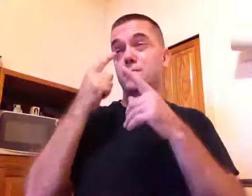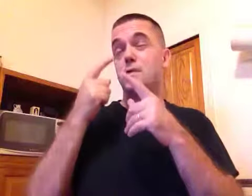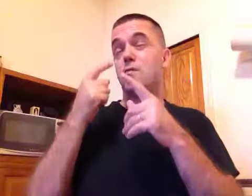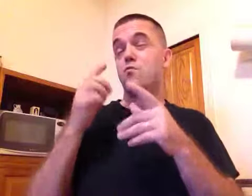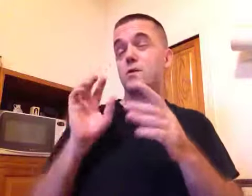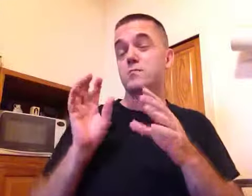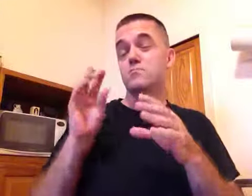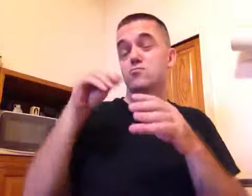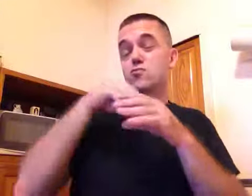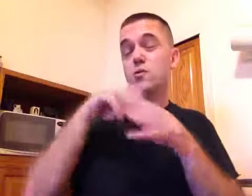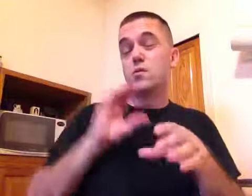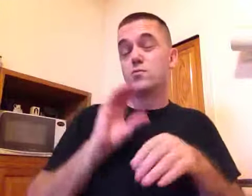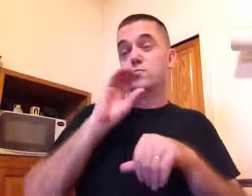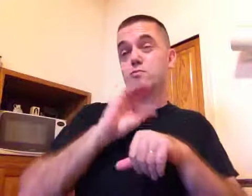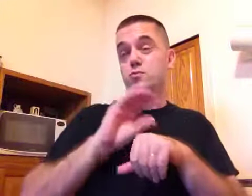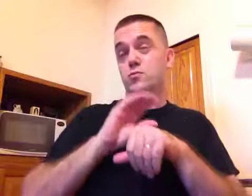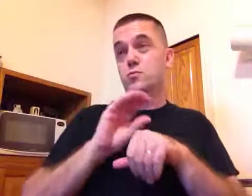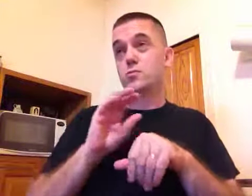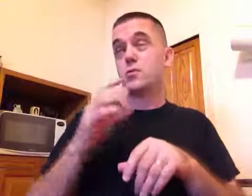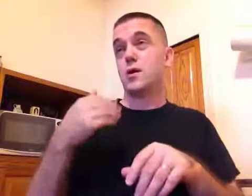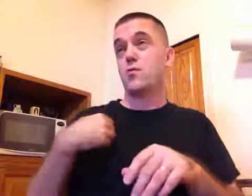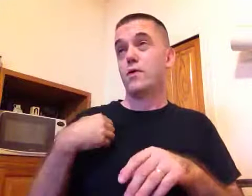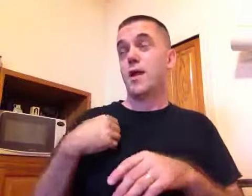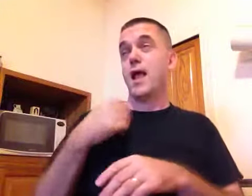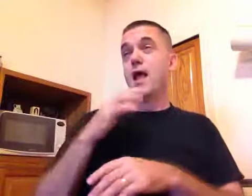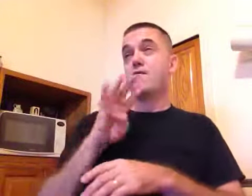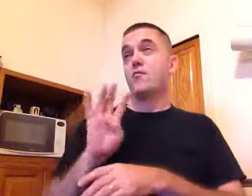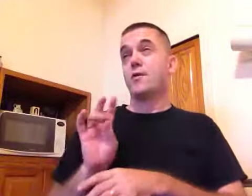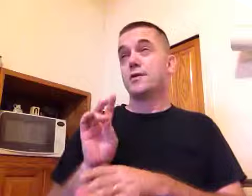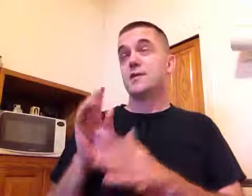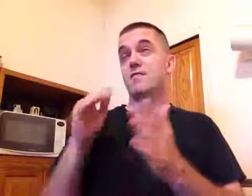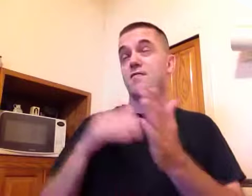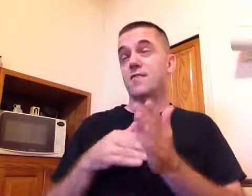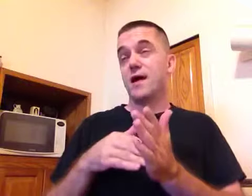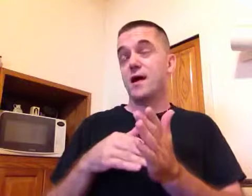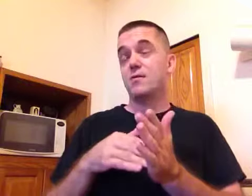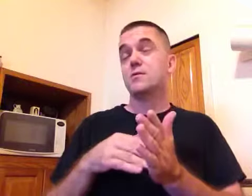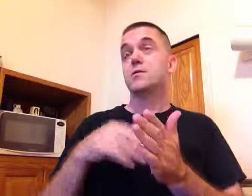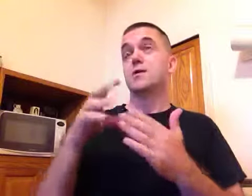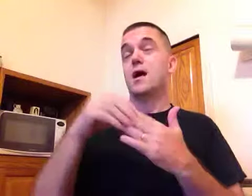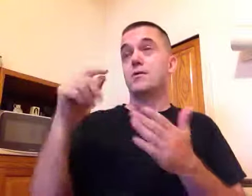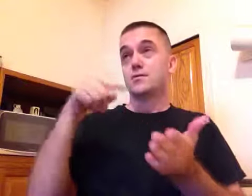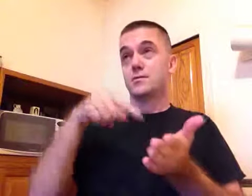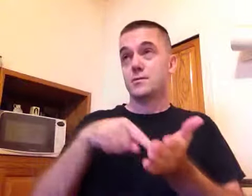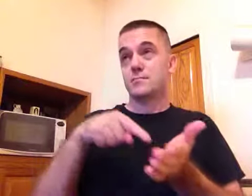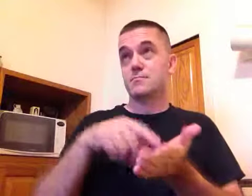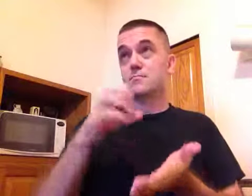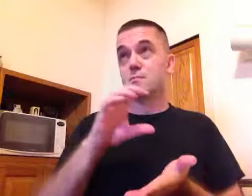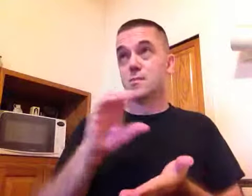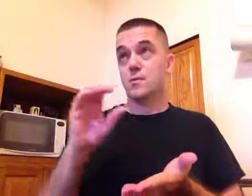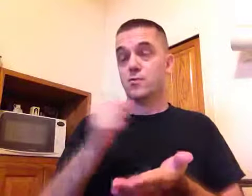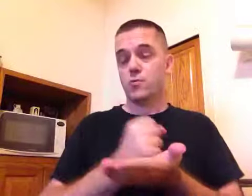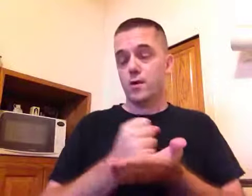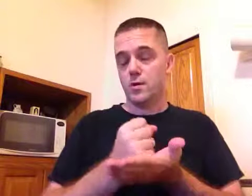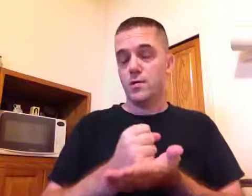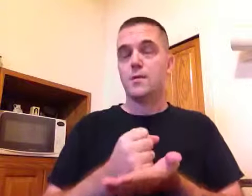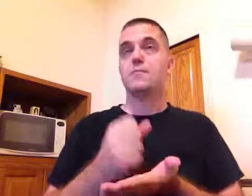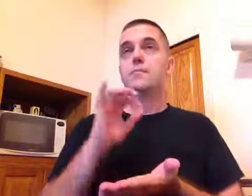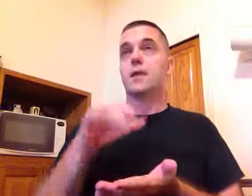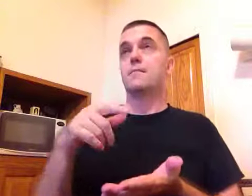have still about $47,000 in credit card debt. But I just lost my job this past week.